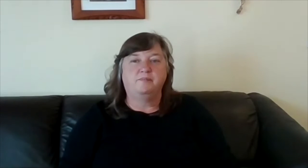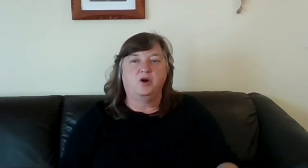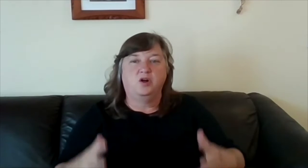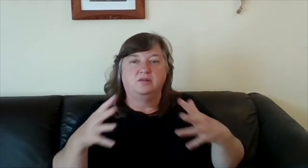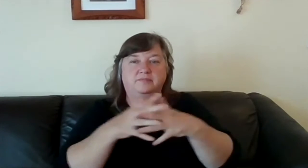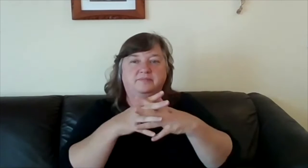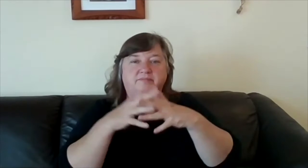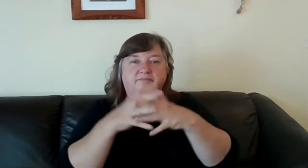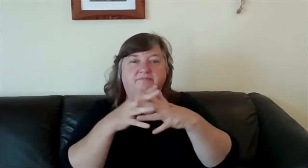Football.